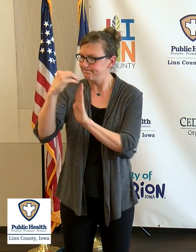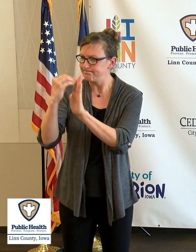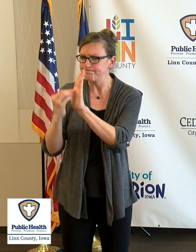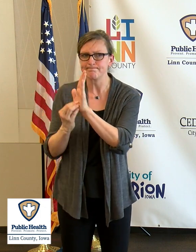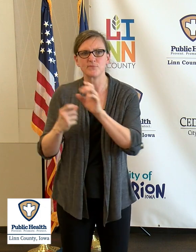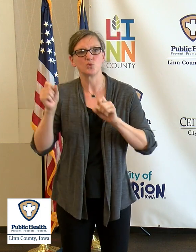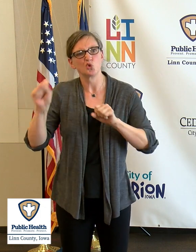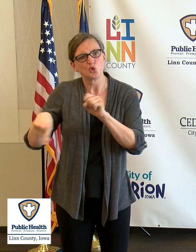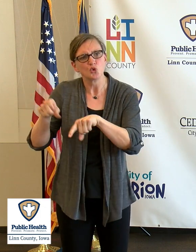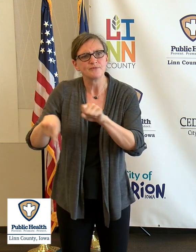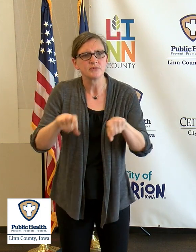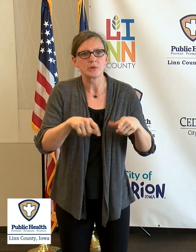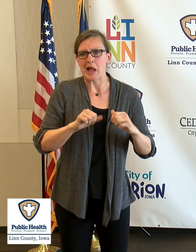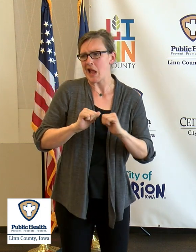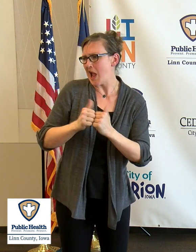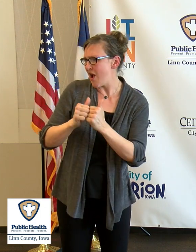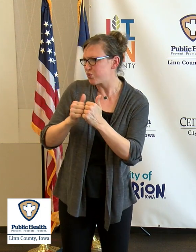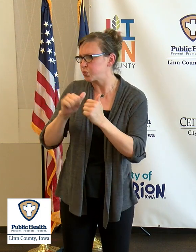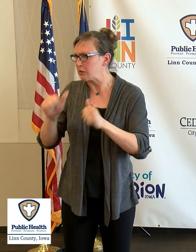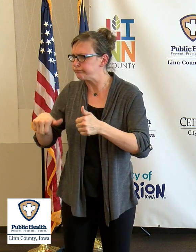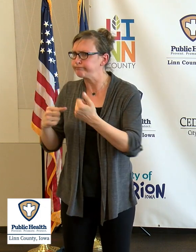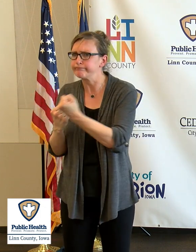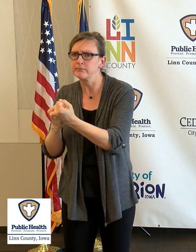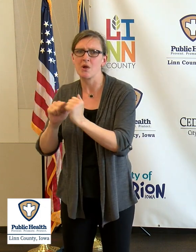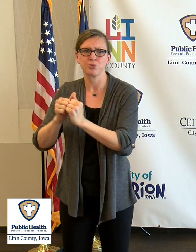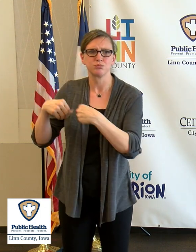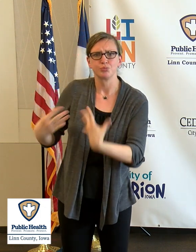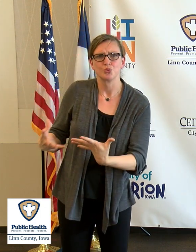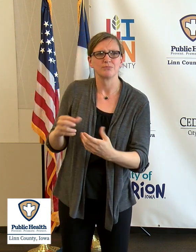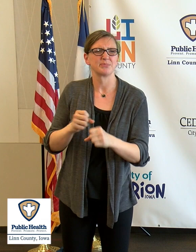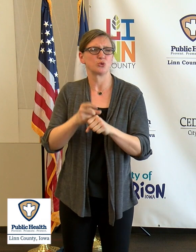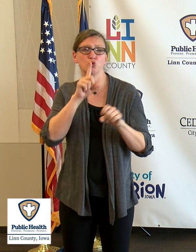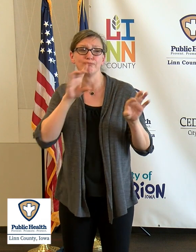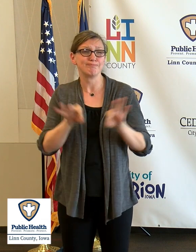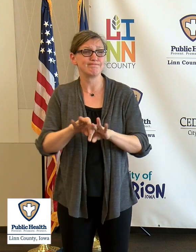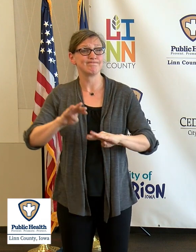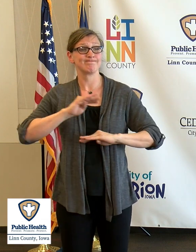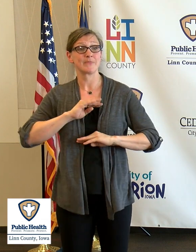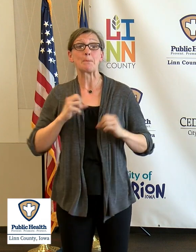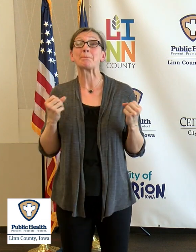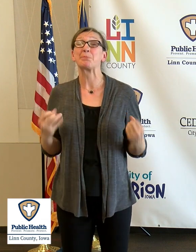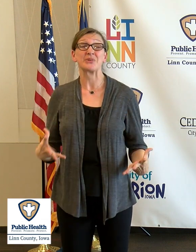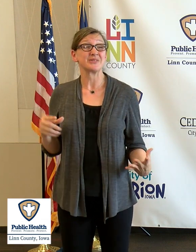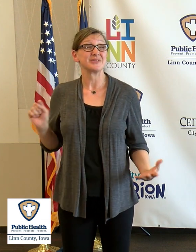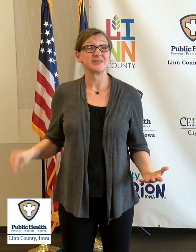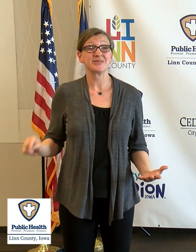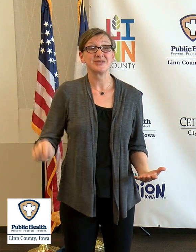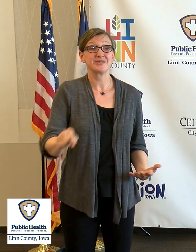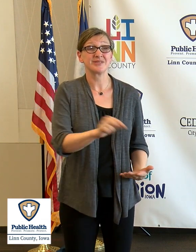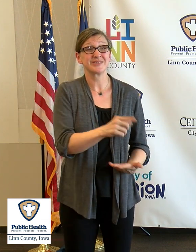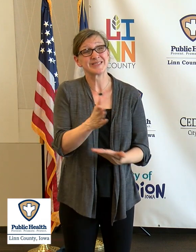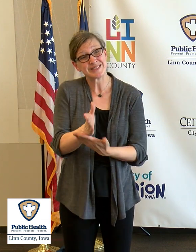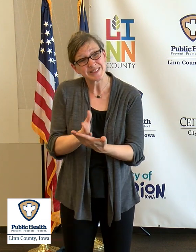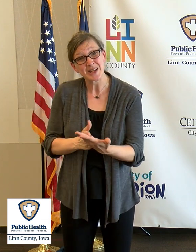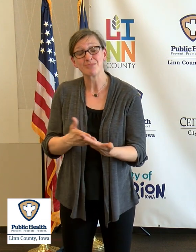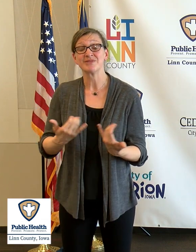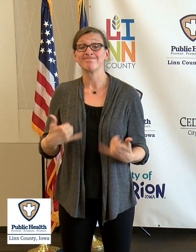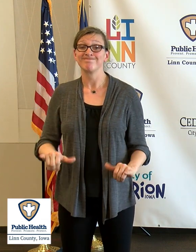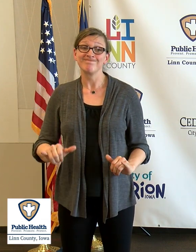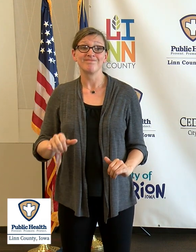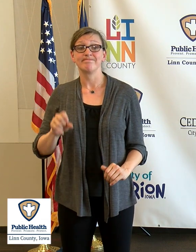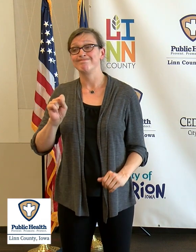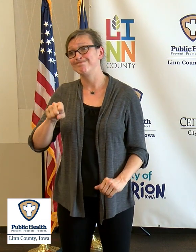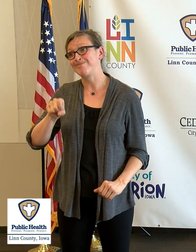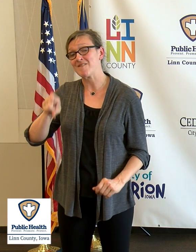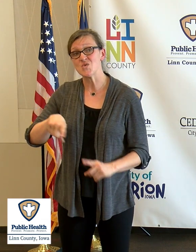fulfill those needs. At this time, many of our long-term care facilities are still accepting new patients. There are guidelines put